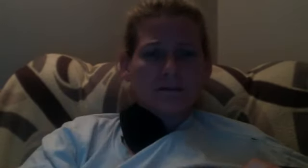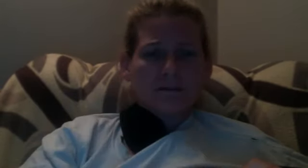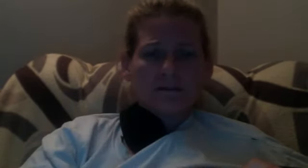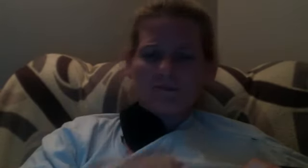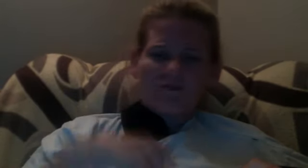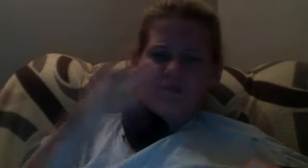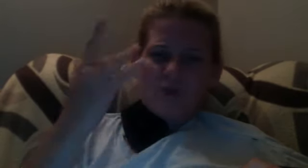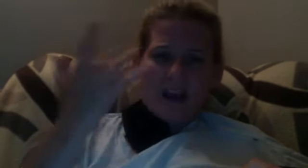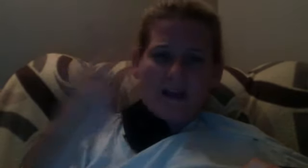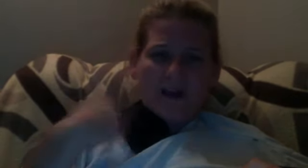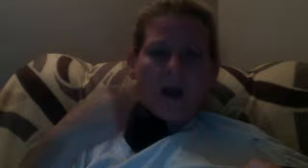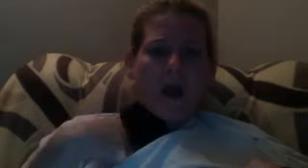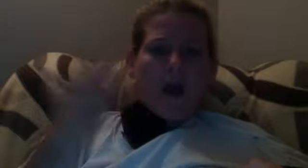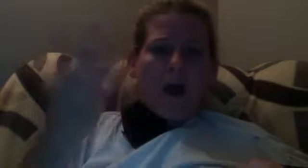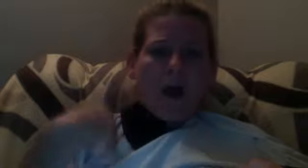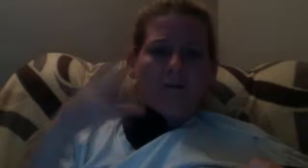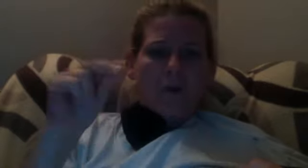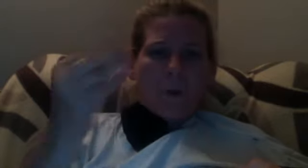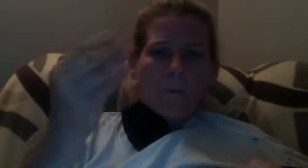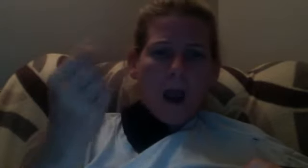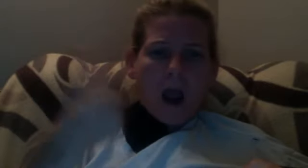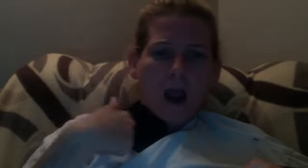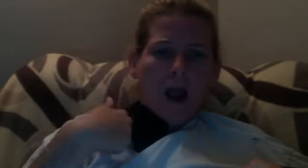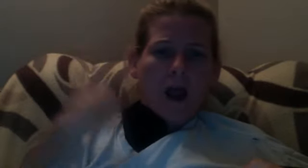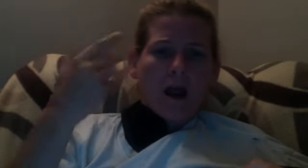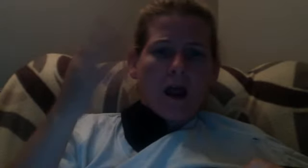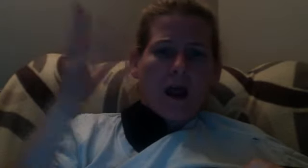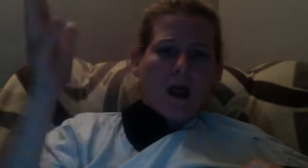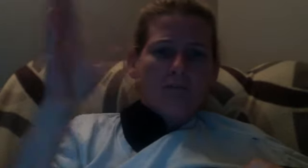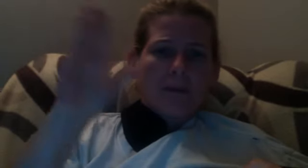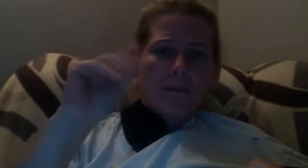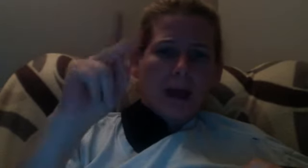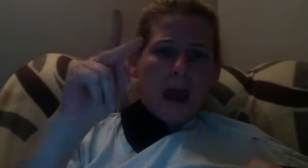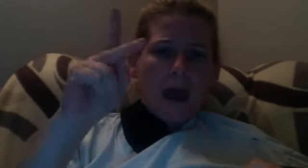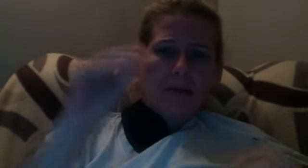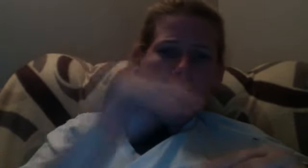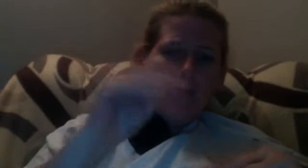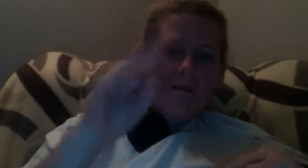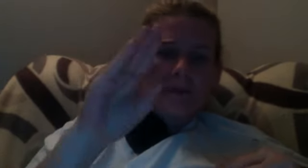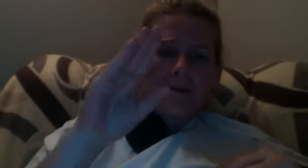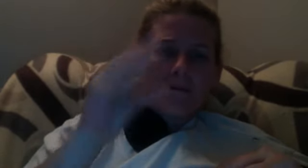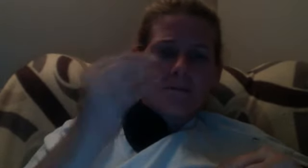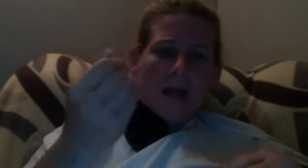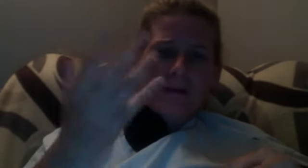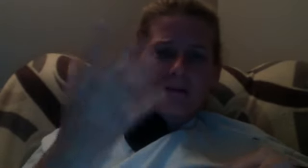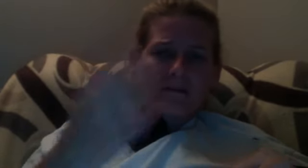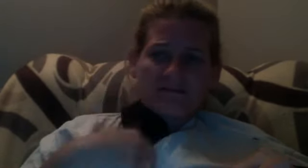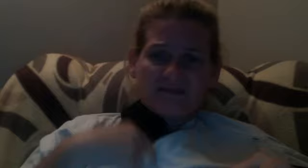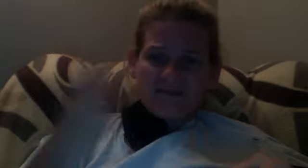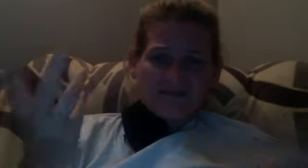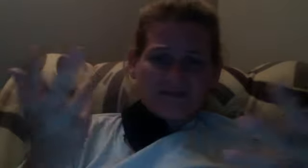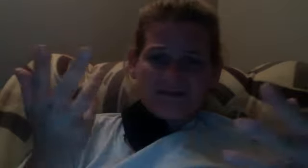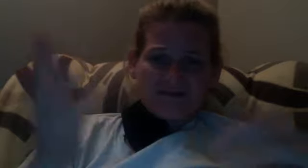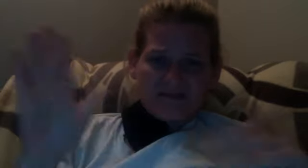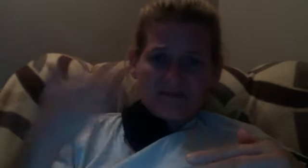opinion. This is what I would call a Frankenbike. A Frankenbike, okay. A Frankenbike?